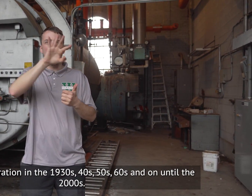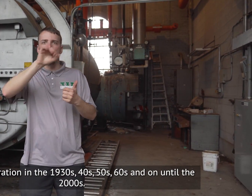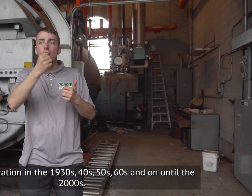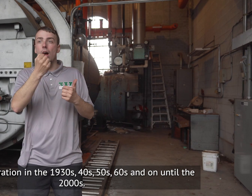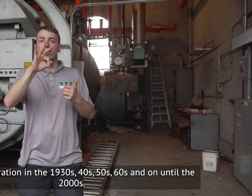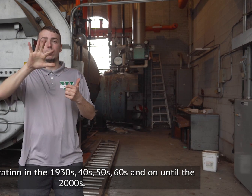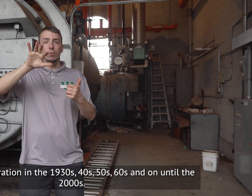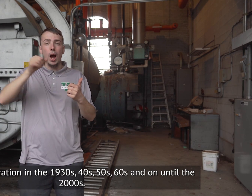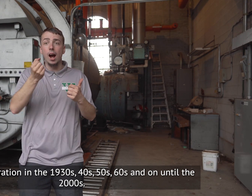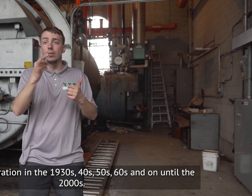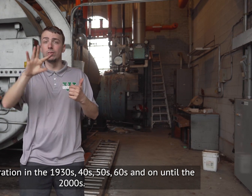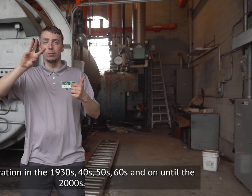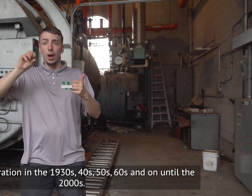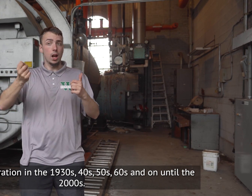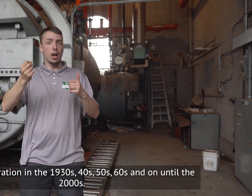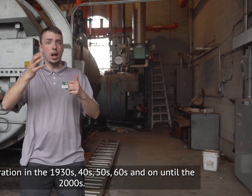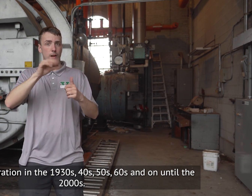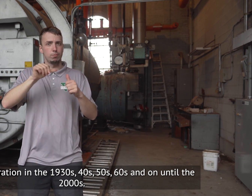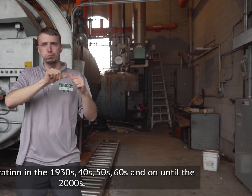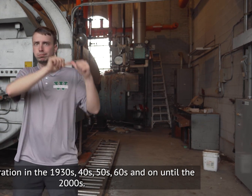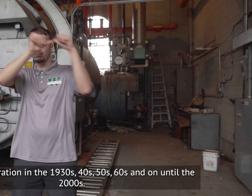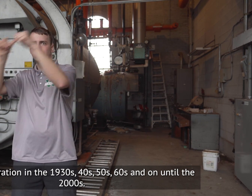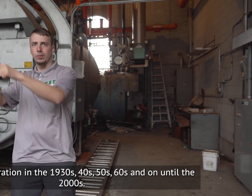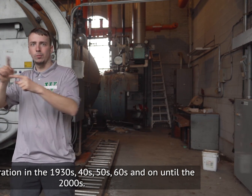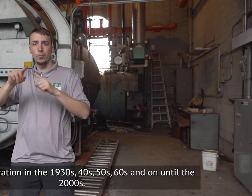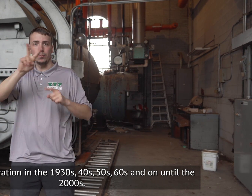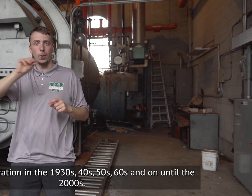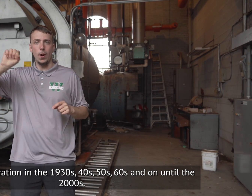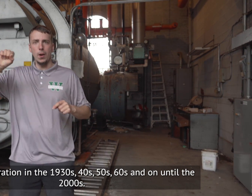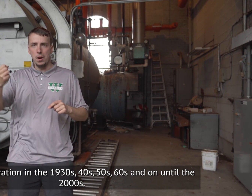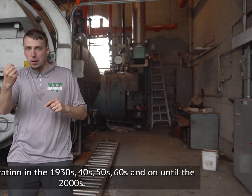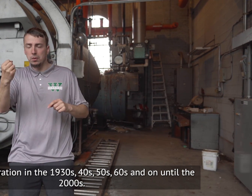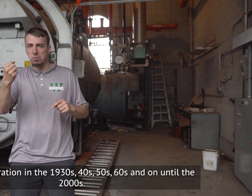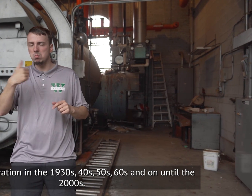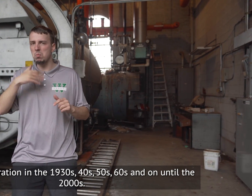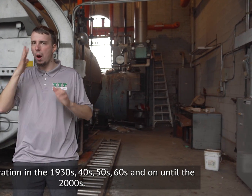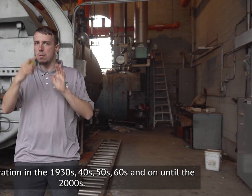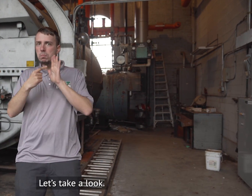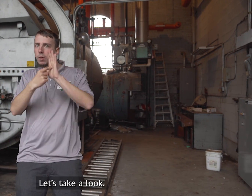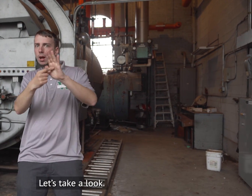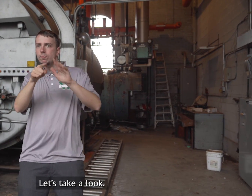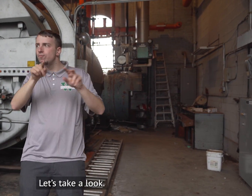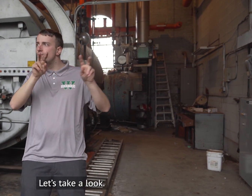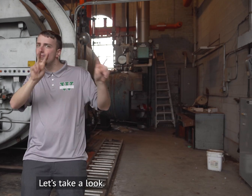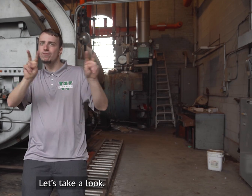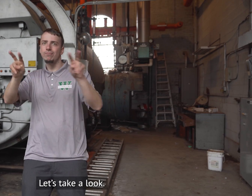1930s, 40s, 50s, 60s, and on until the 2000s. Let's take a look.